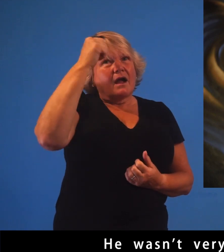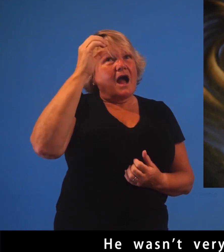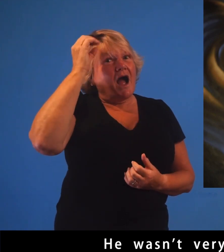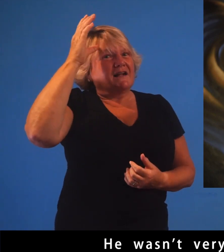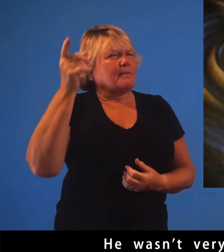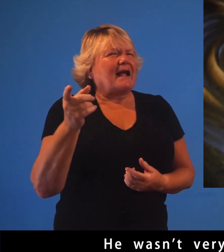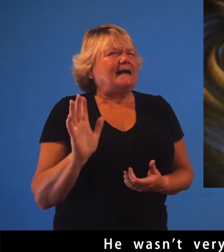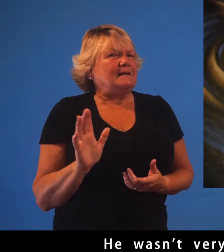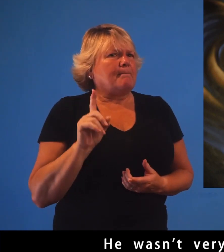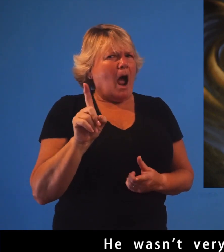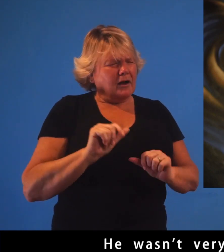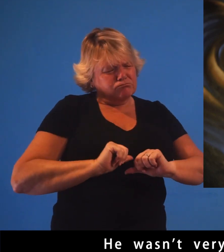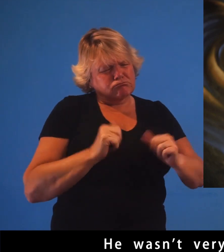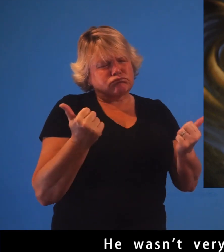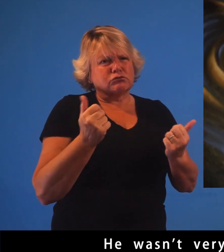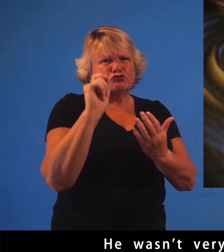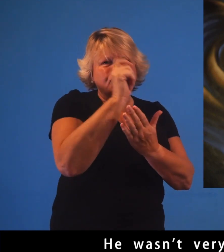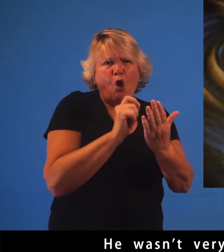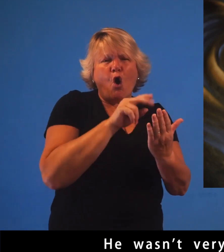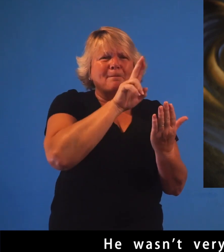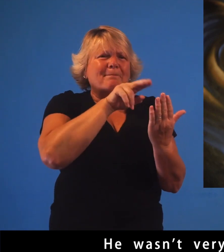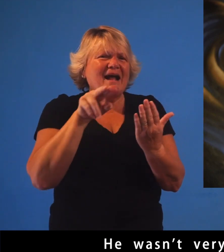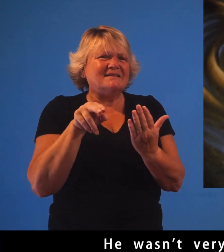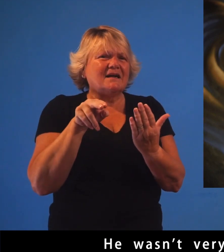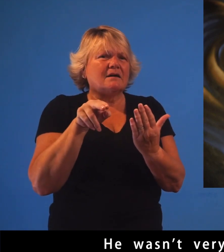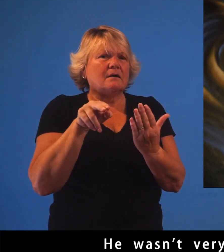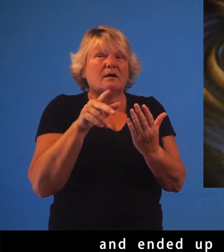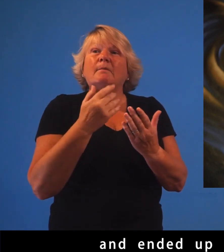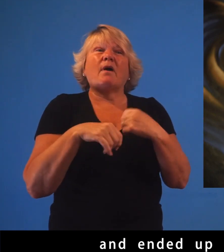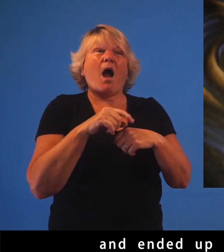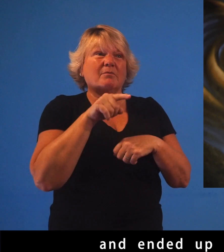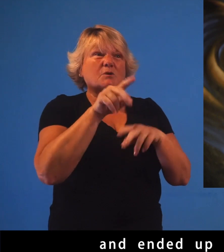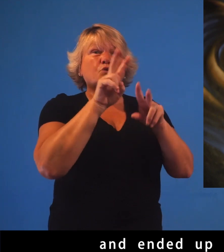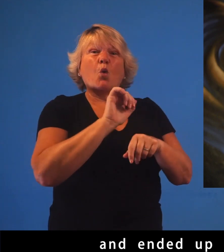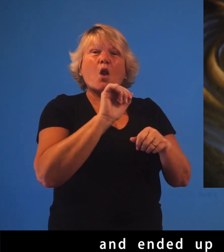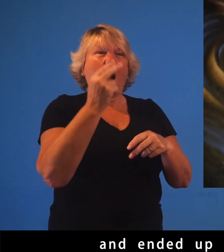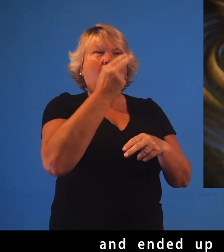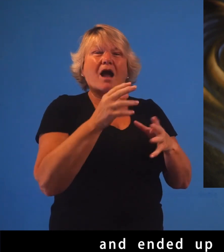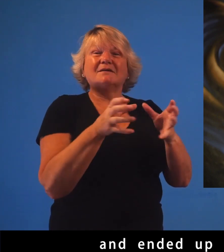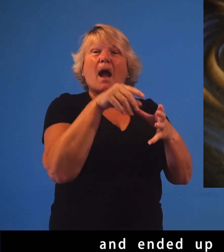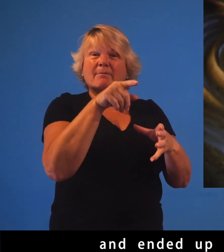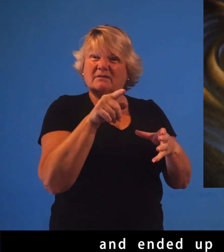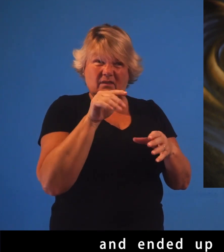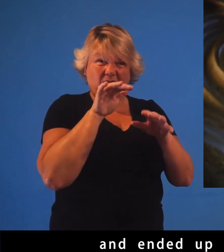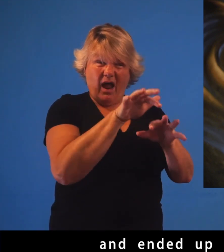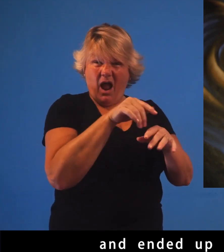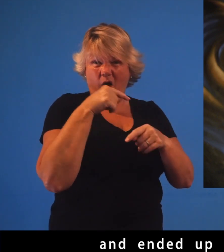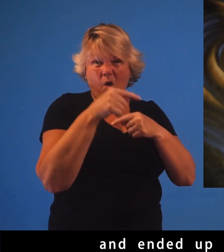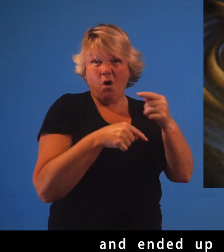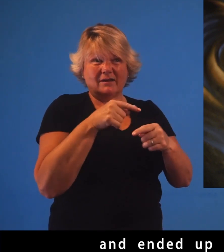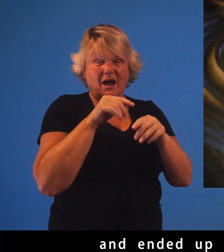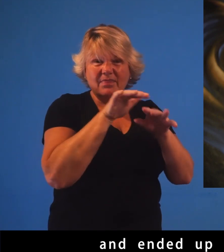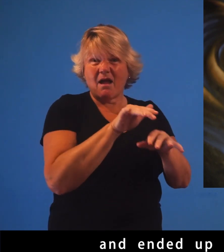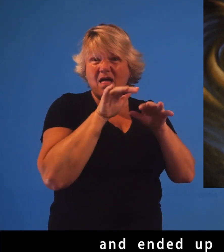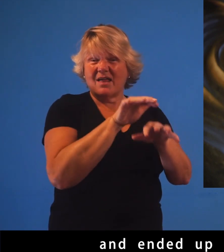He wasn't very academic, but was great at drawing and painting, and ended up spending more and more time